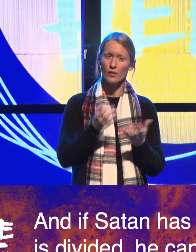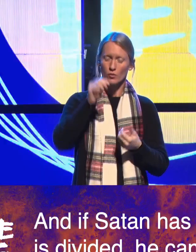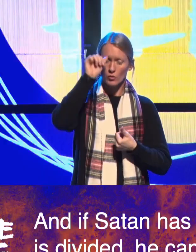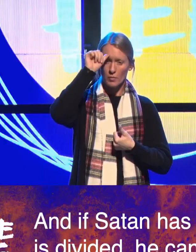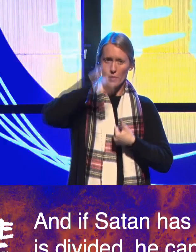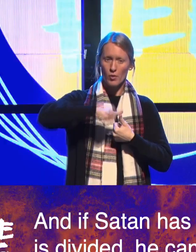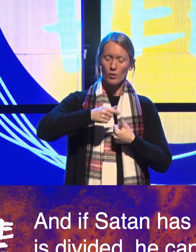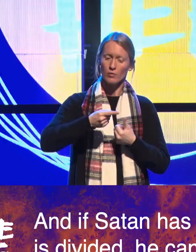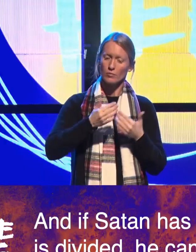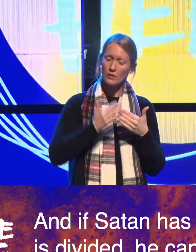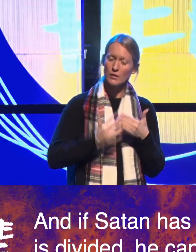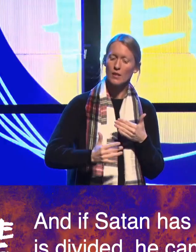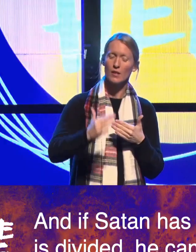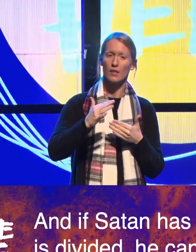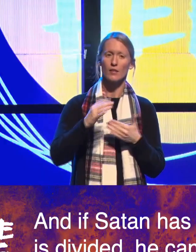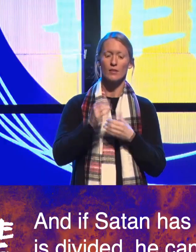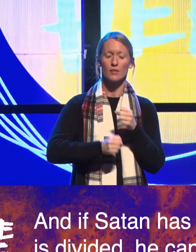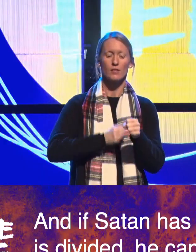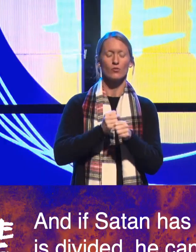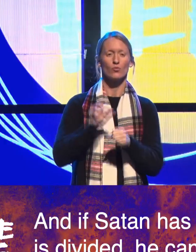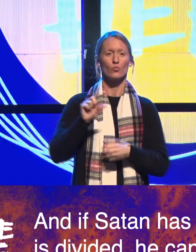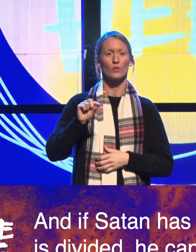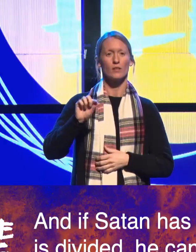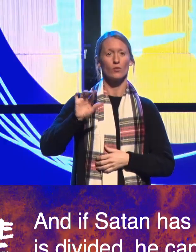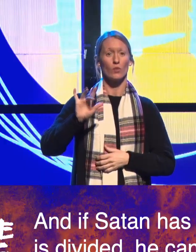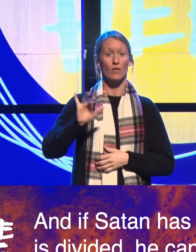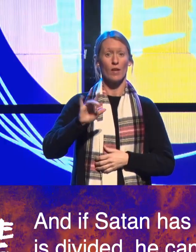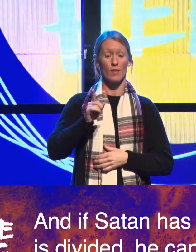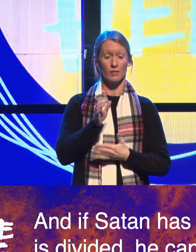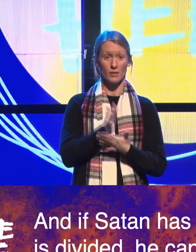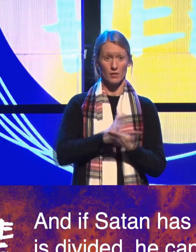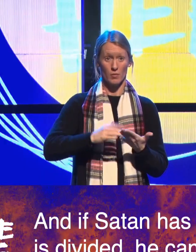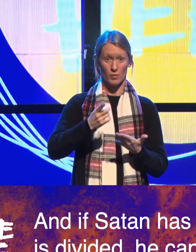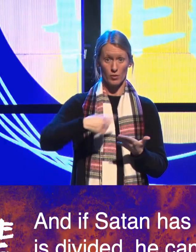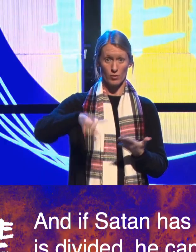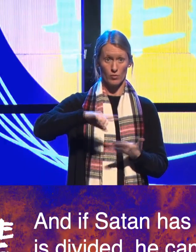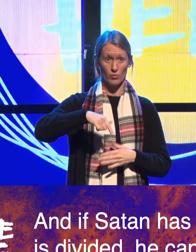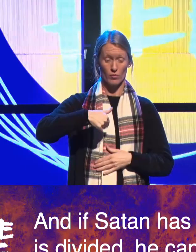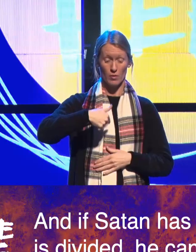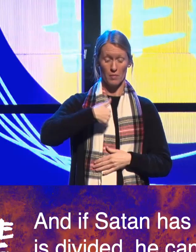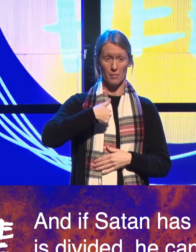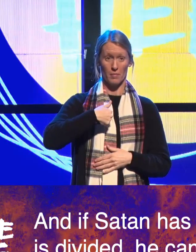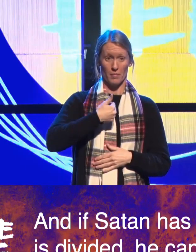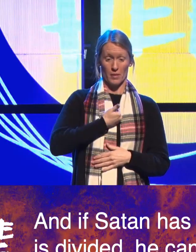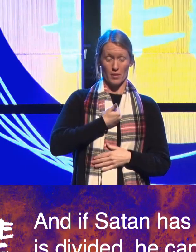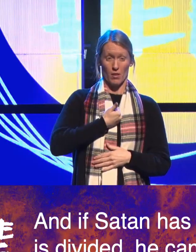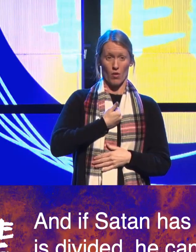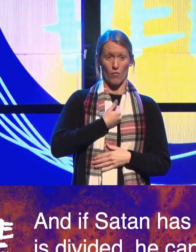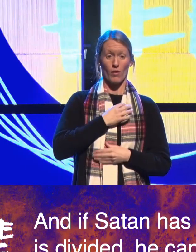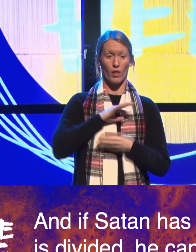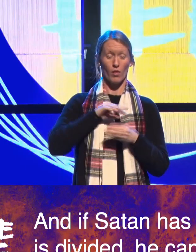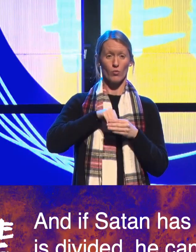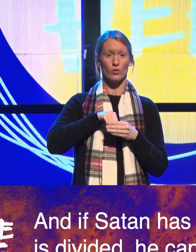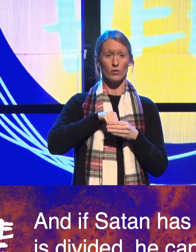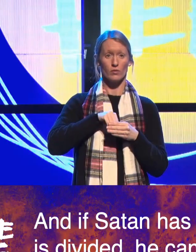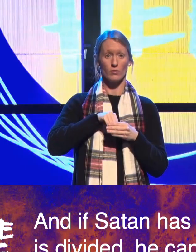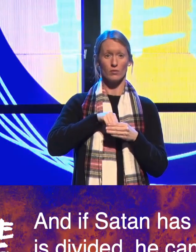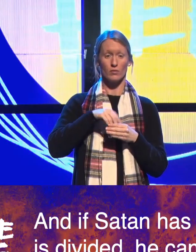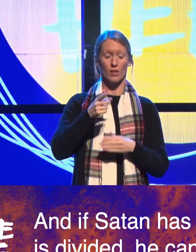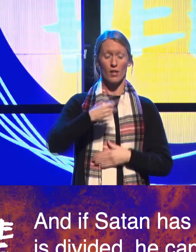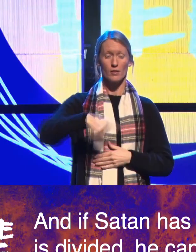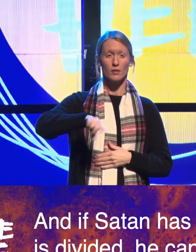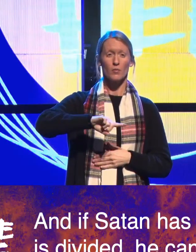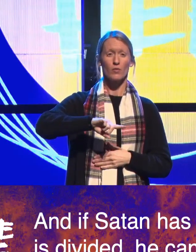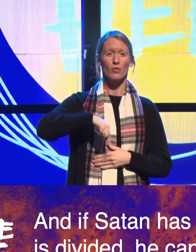Now, some of us, myself included, some of us, we